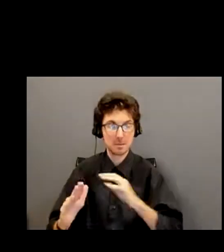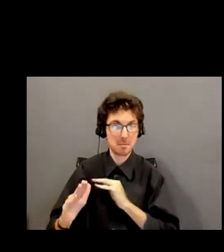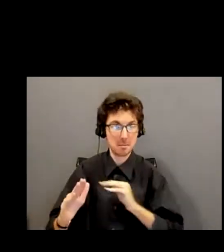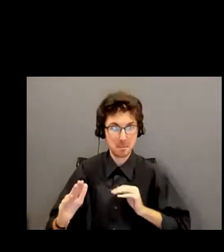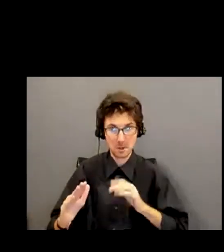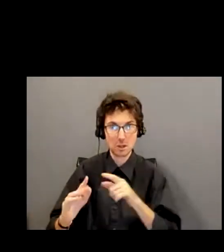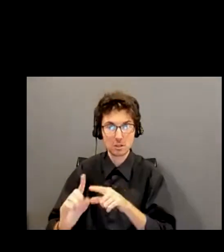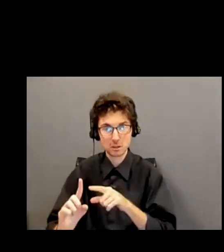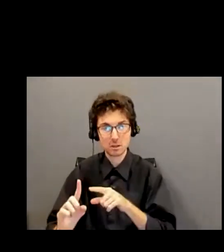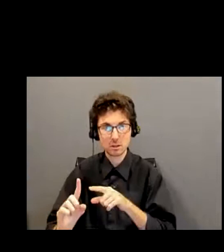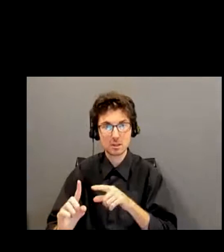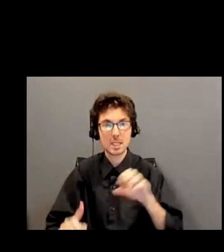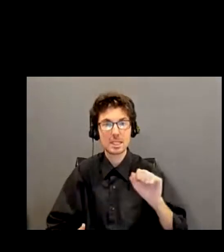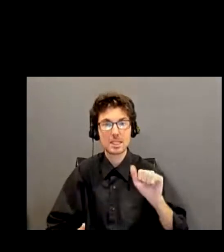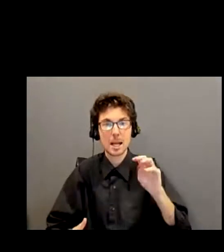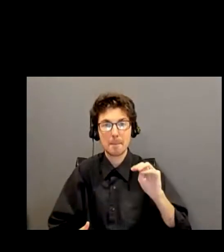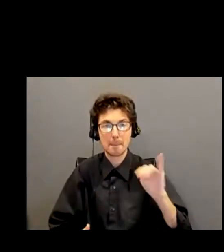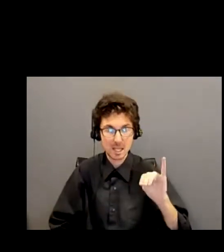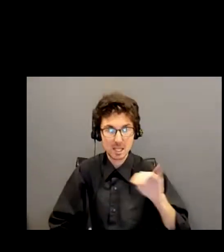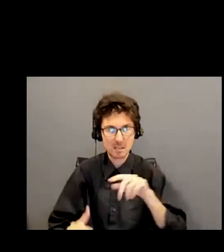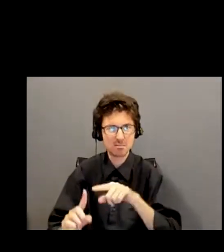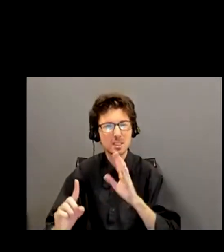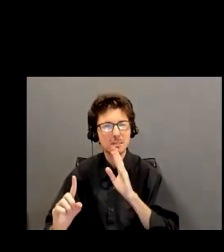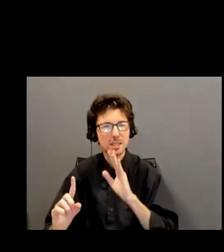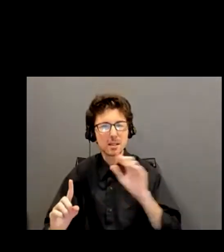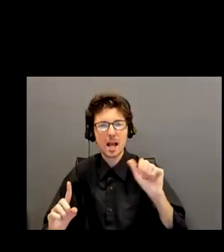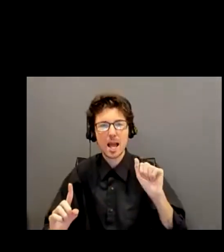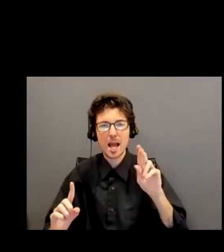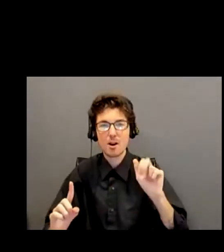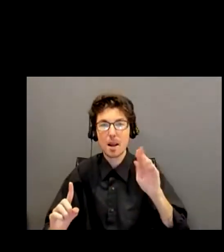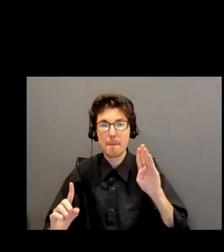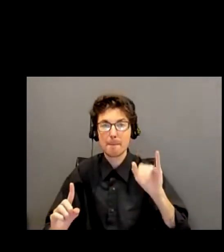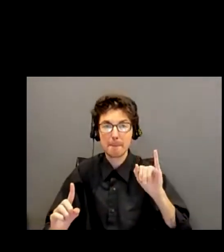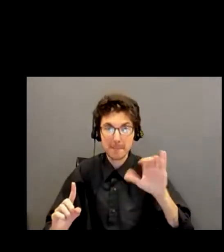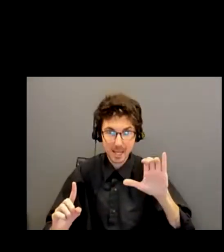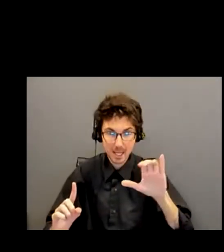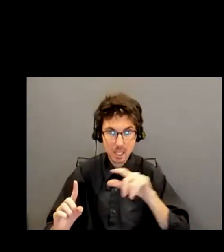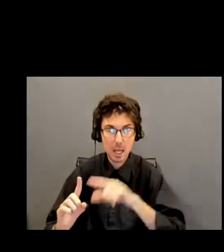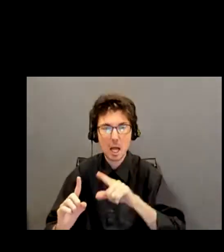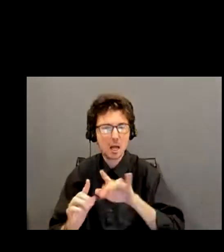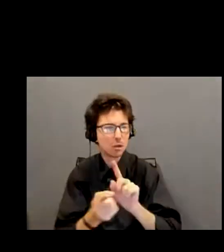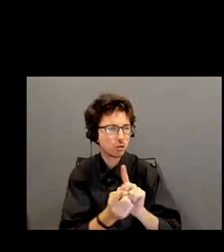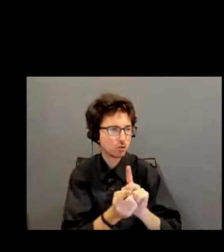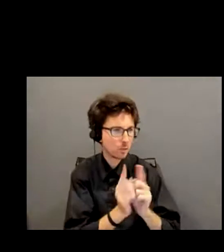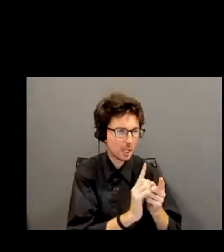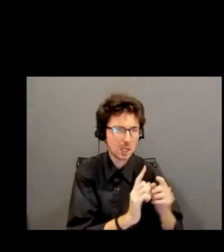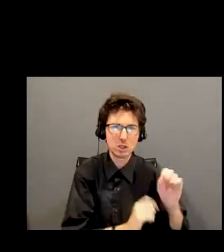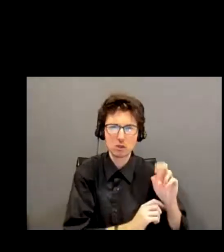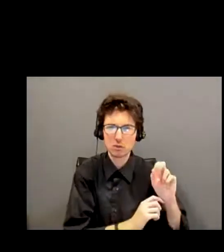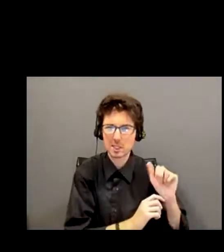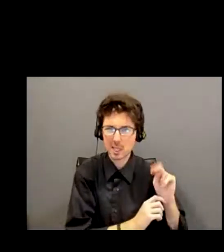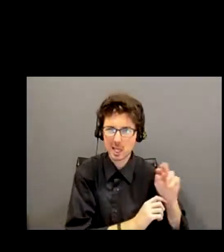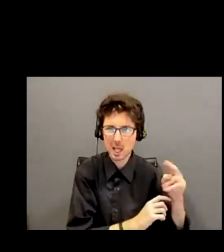Mr. Sami and Hajar will speak in Arabic, and then Mrs. Sausan Hassan from the Ministry of Foreign Affairs